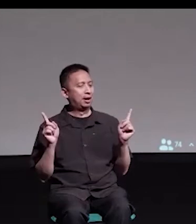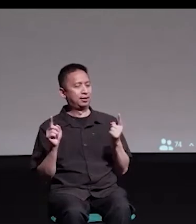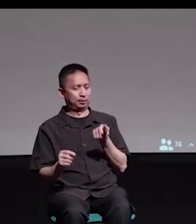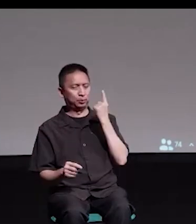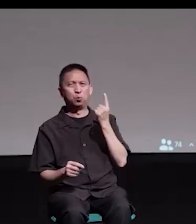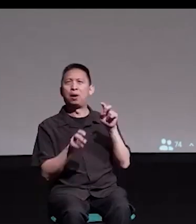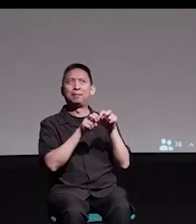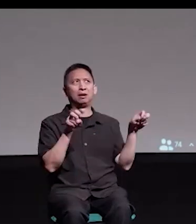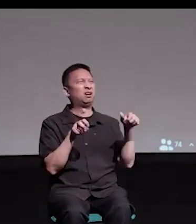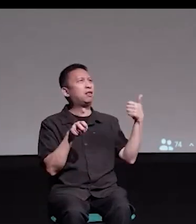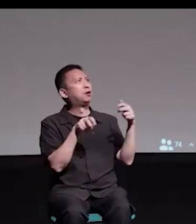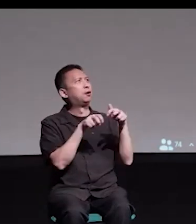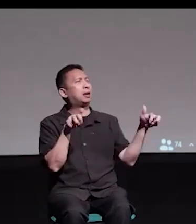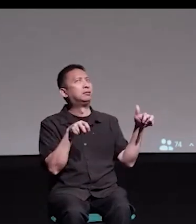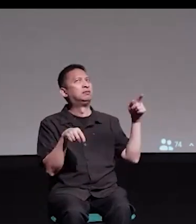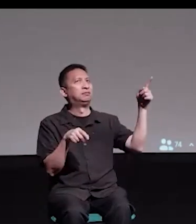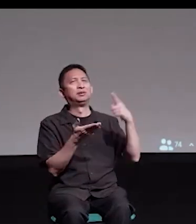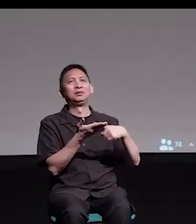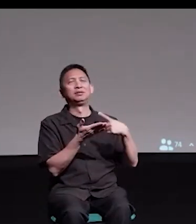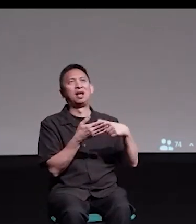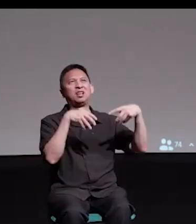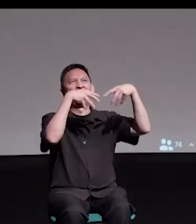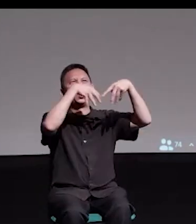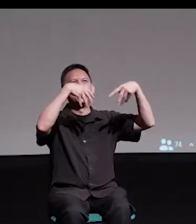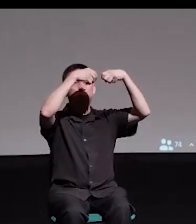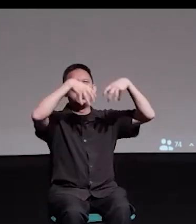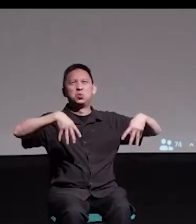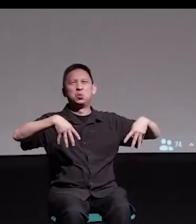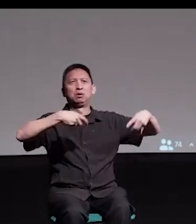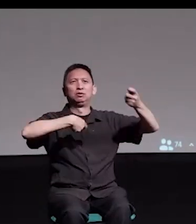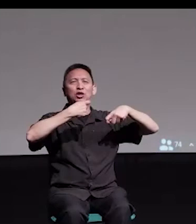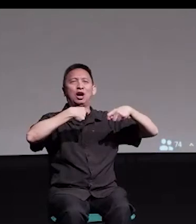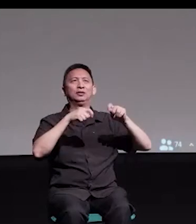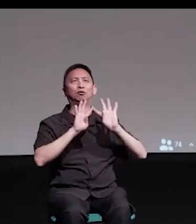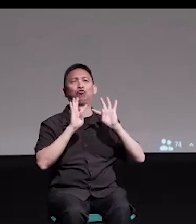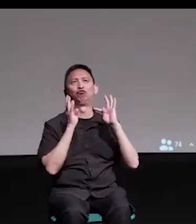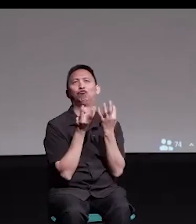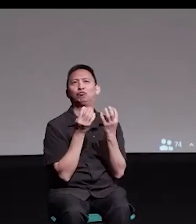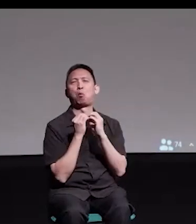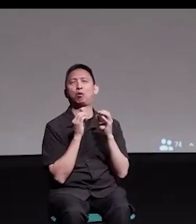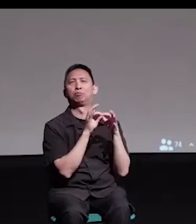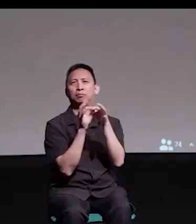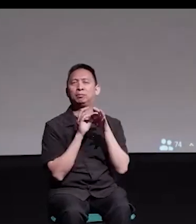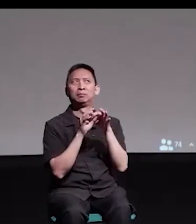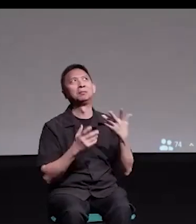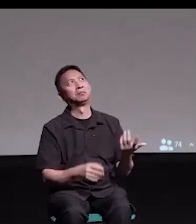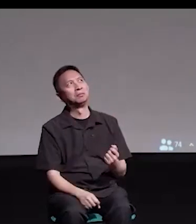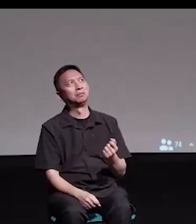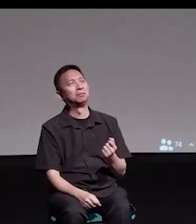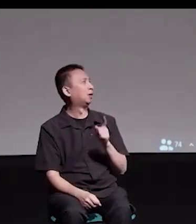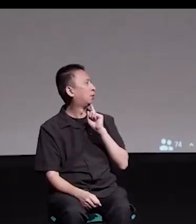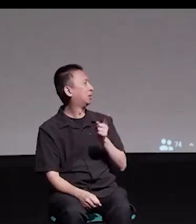other panels earlier that this discussion came up, and I thought that was really interesting. And like I don't really know,